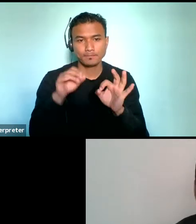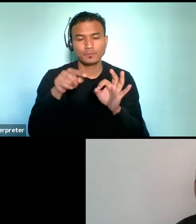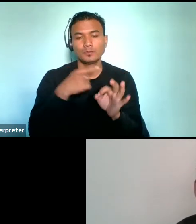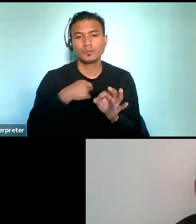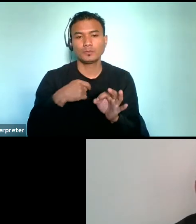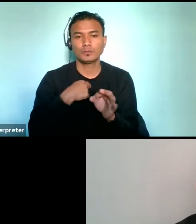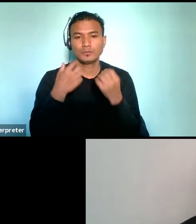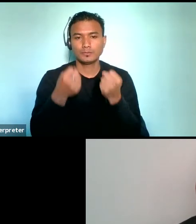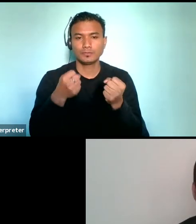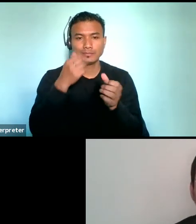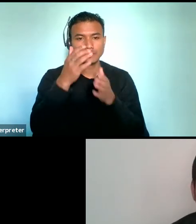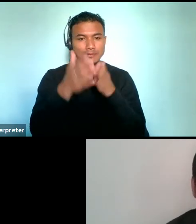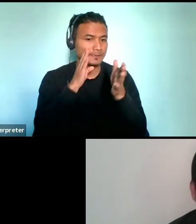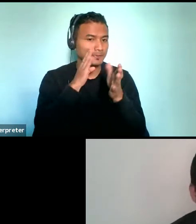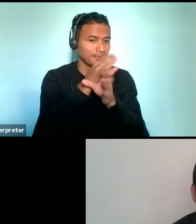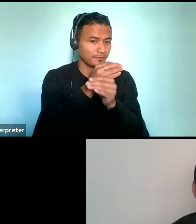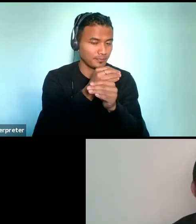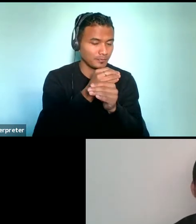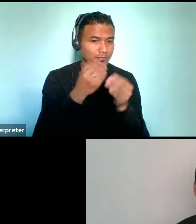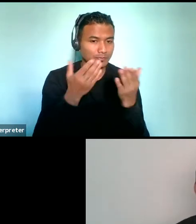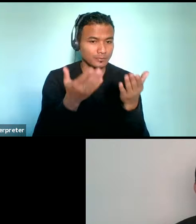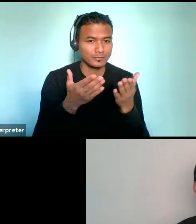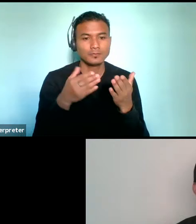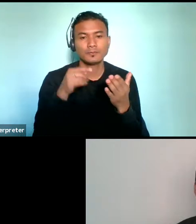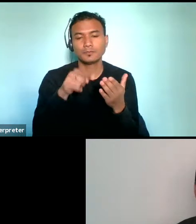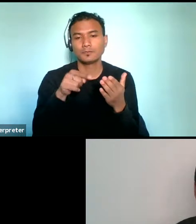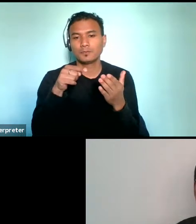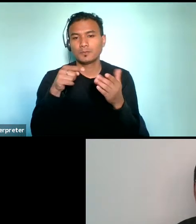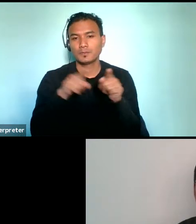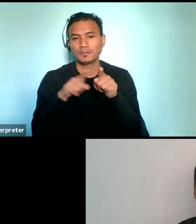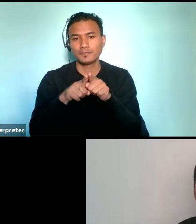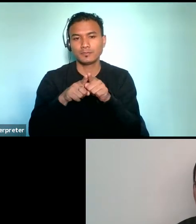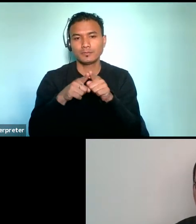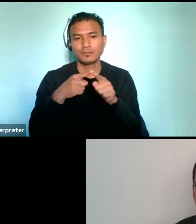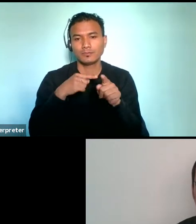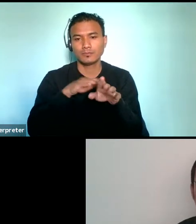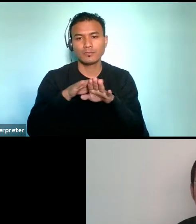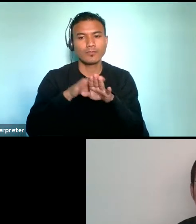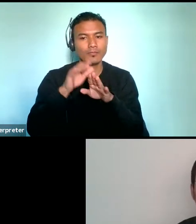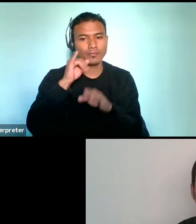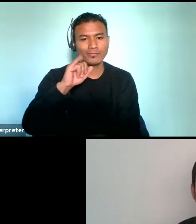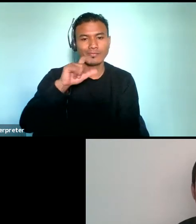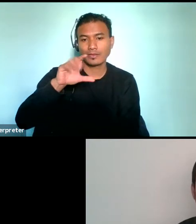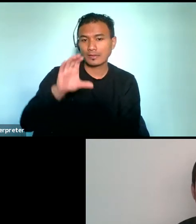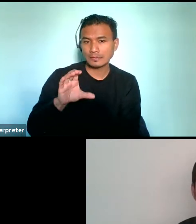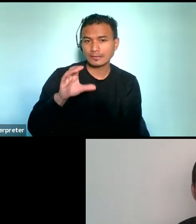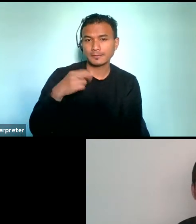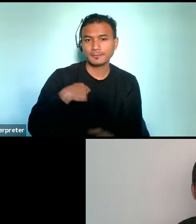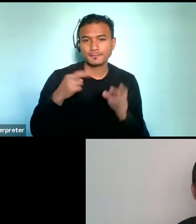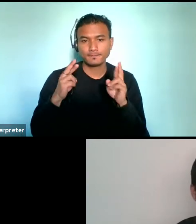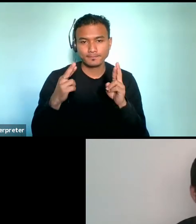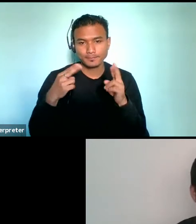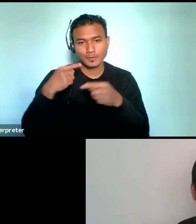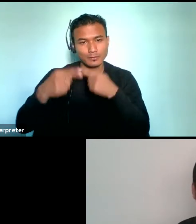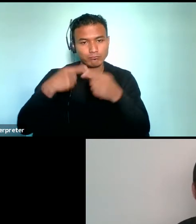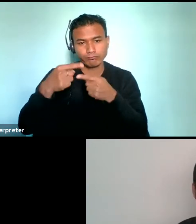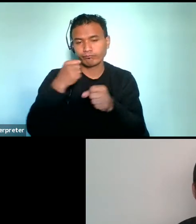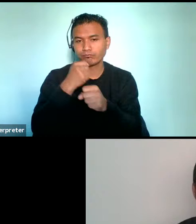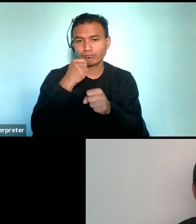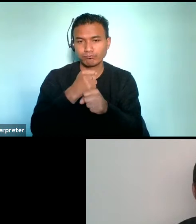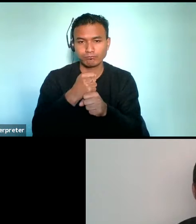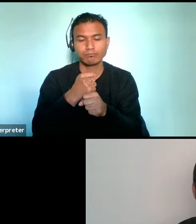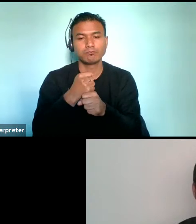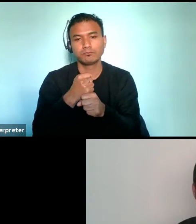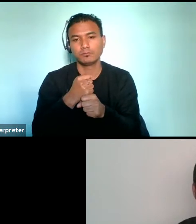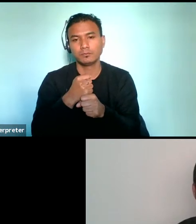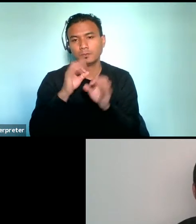have the sign language interpreter. So this is also a step forward for ILC, and I hope we'll continue to keep up the